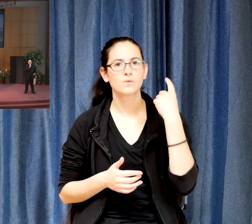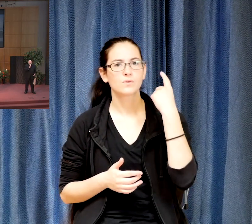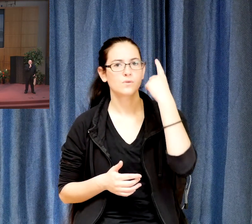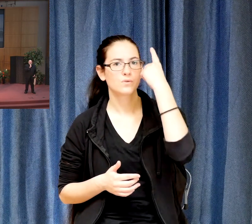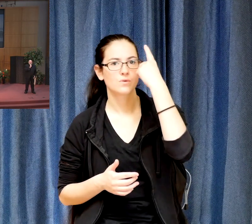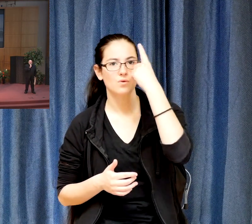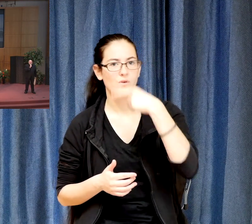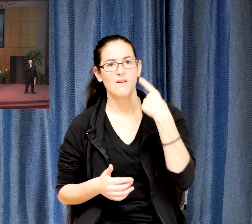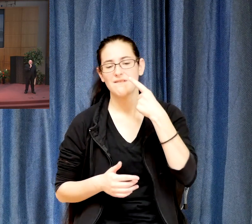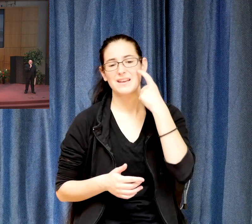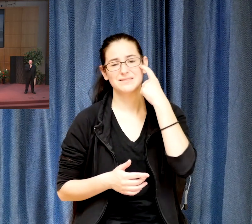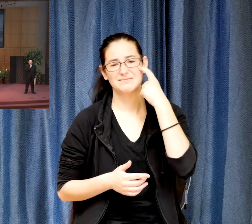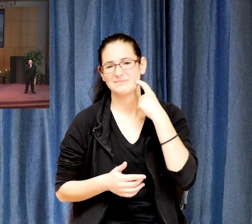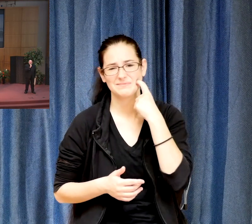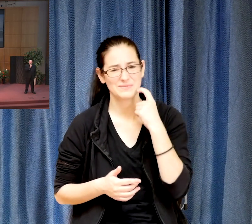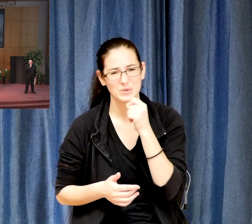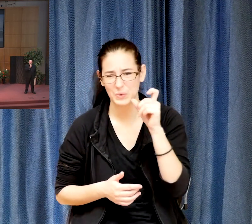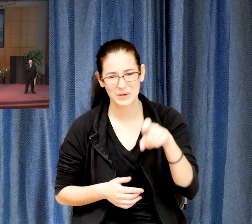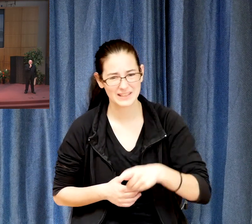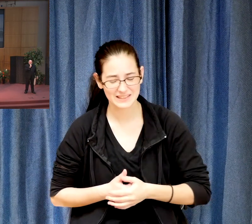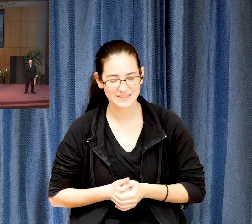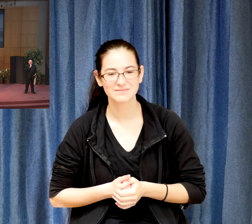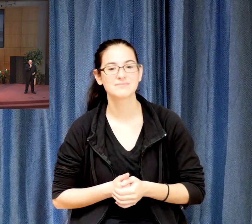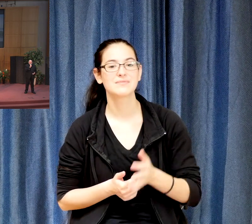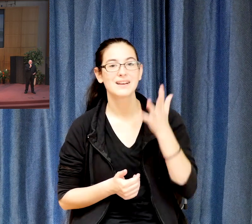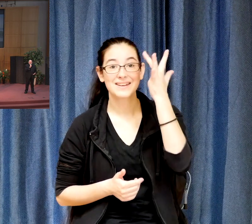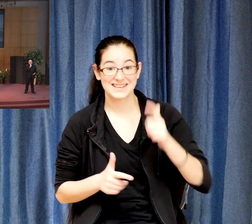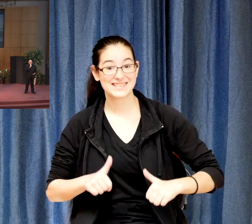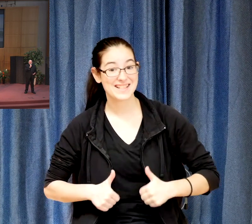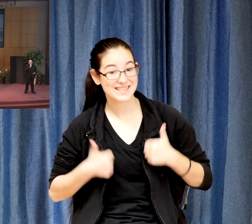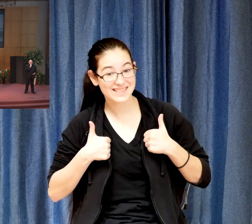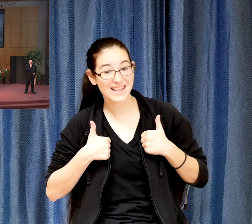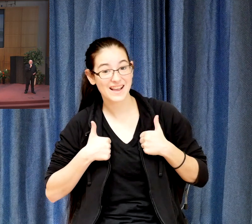bitter tears, 'cause life is